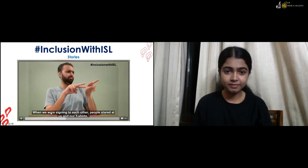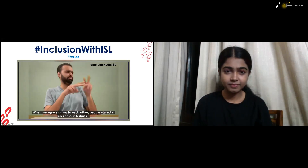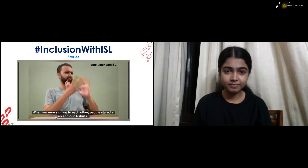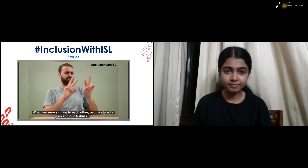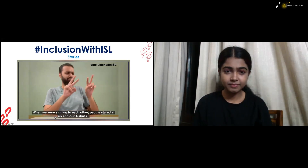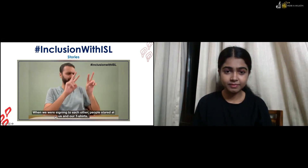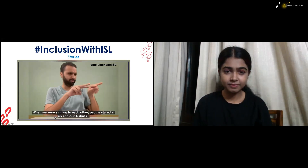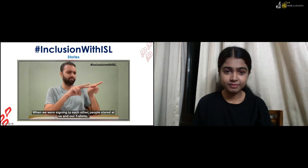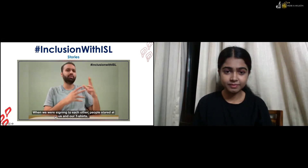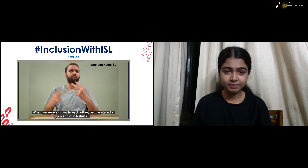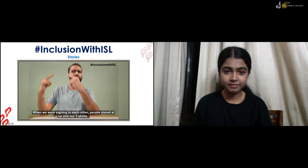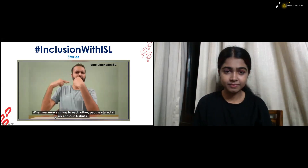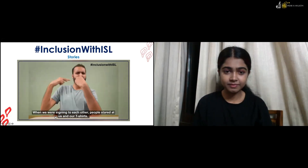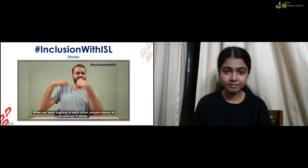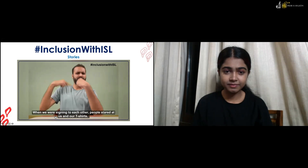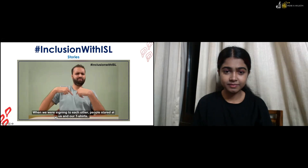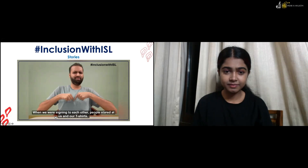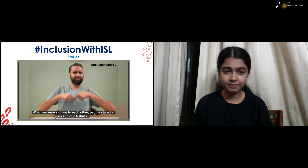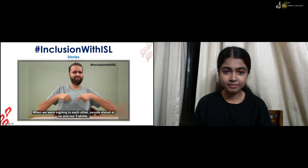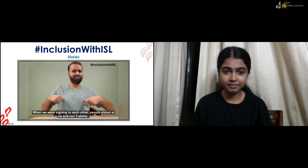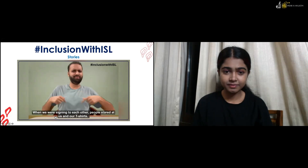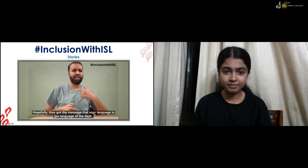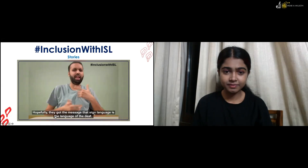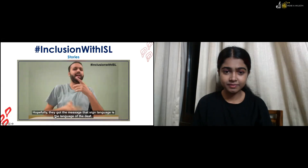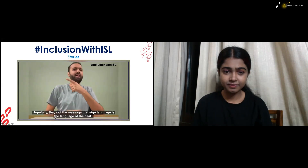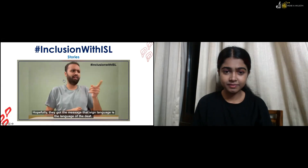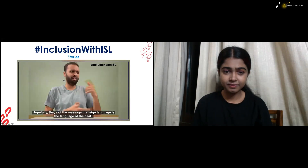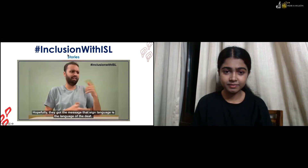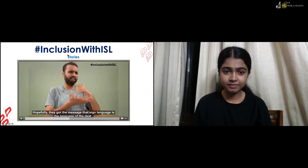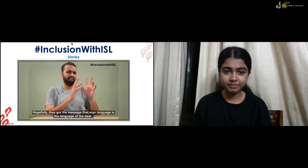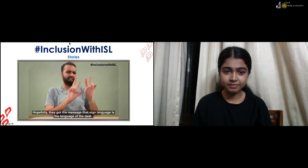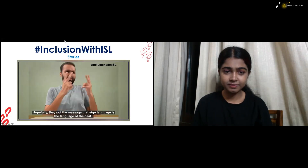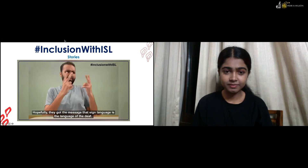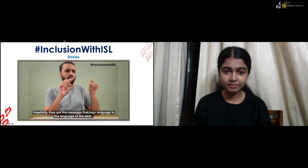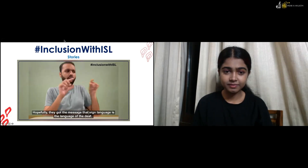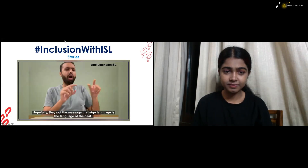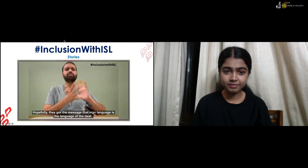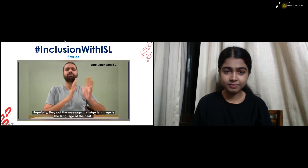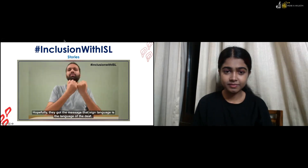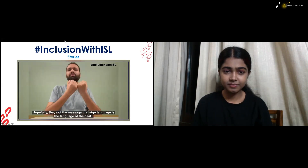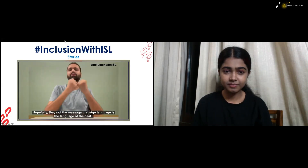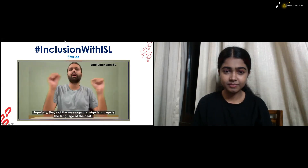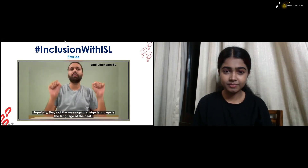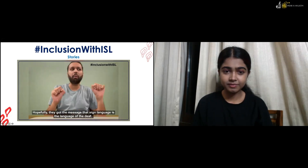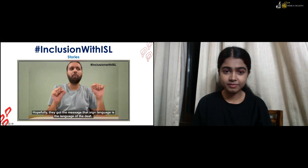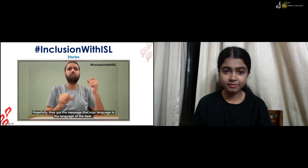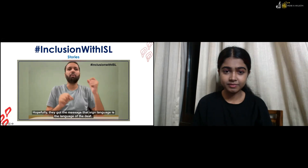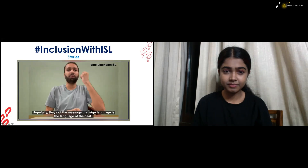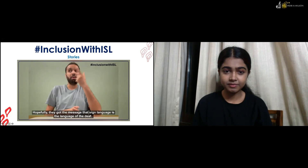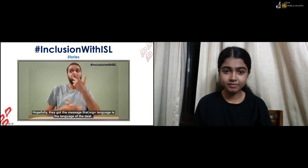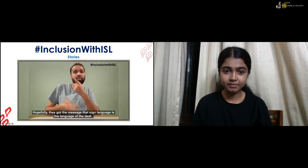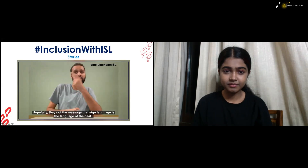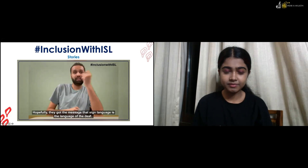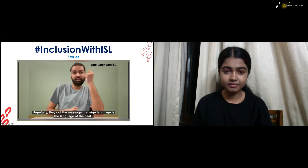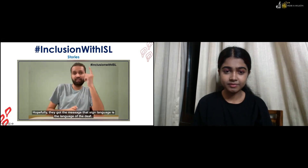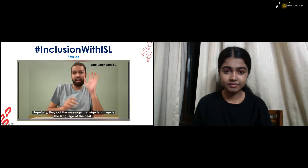whenever I've been communicating with other people, they would see us that they were watching our t-shirt what we were wearing,